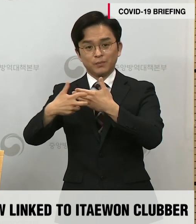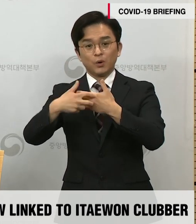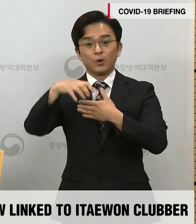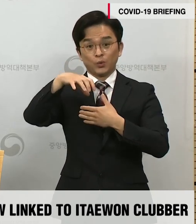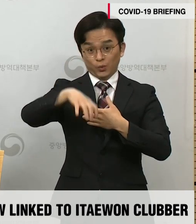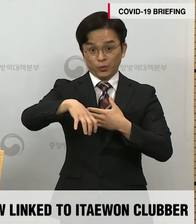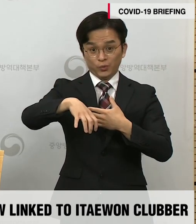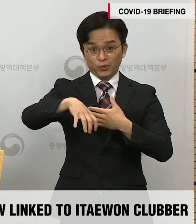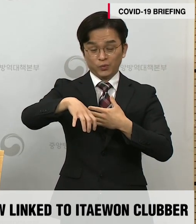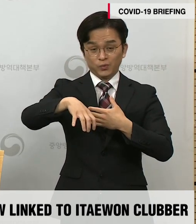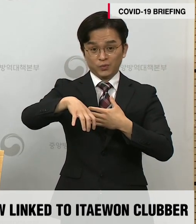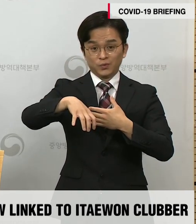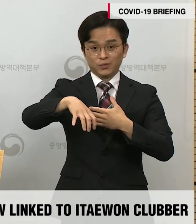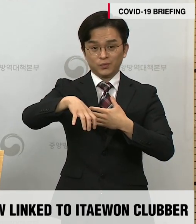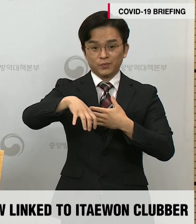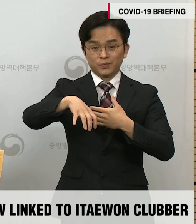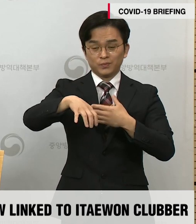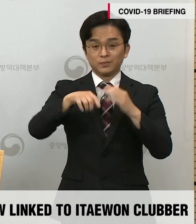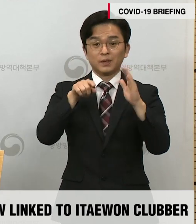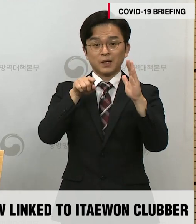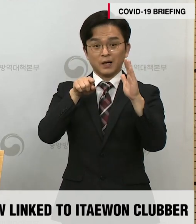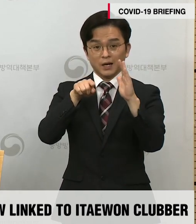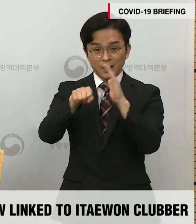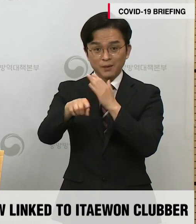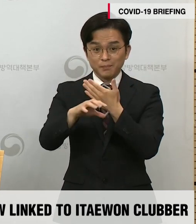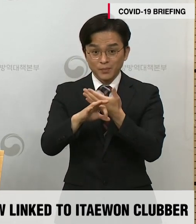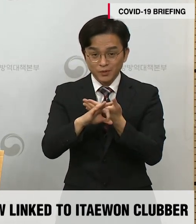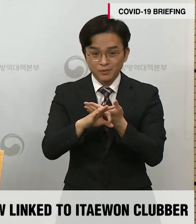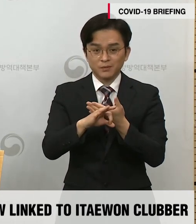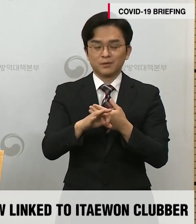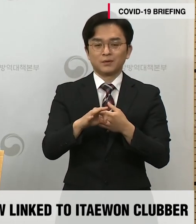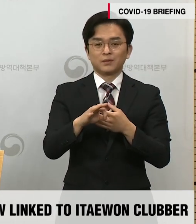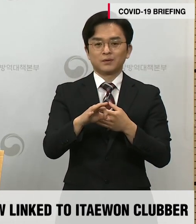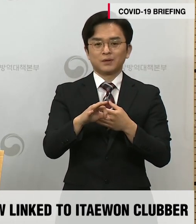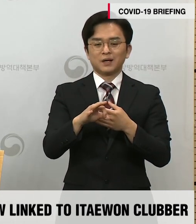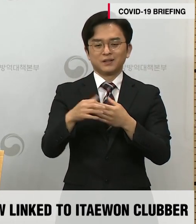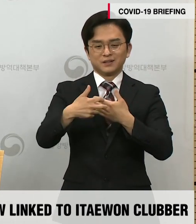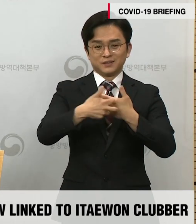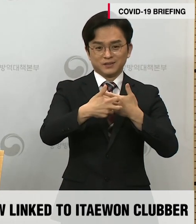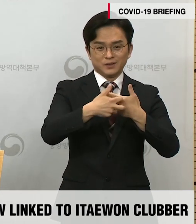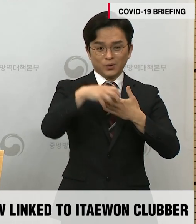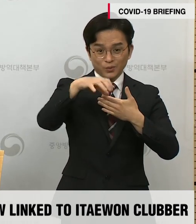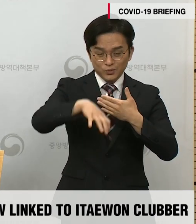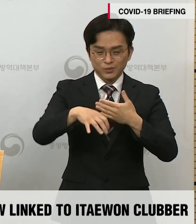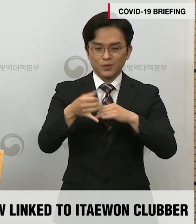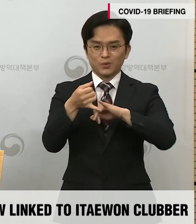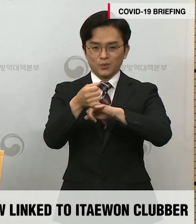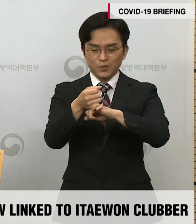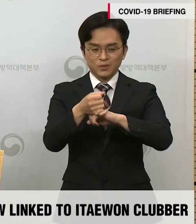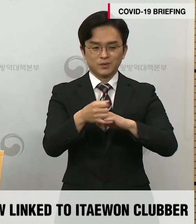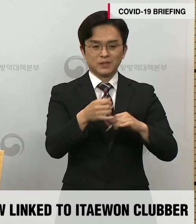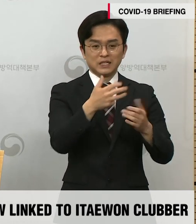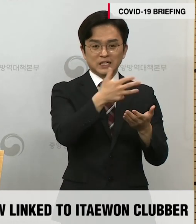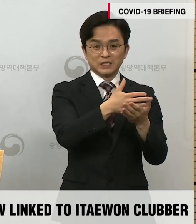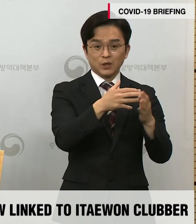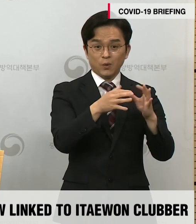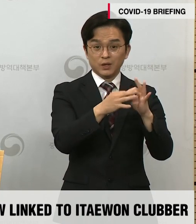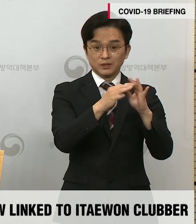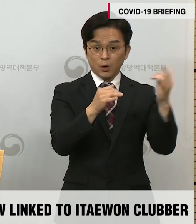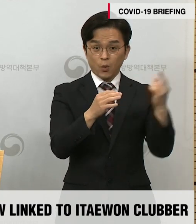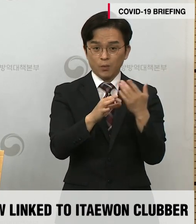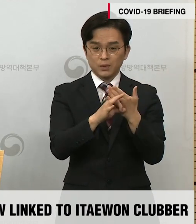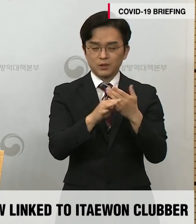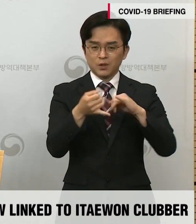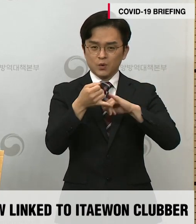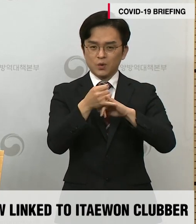the screening centers, we will also be carrying out the diagnostic testings, even though they do not show symptoms.